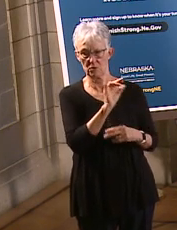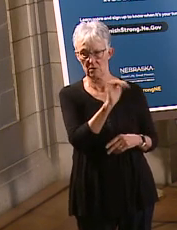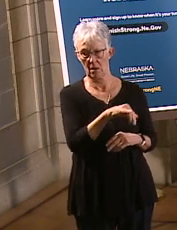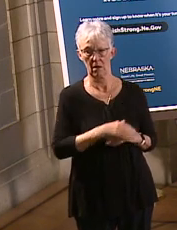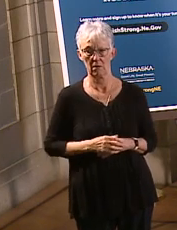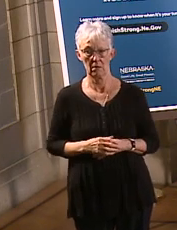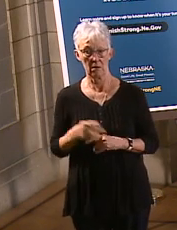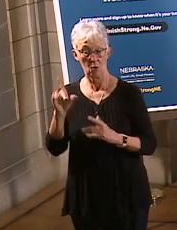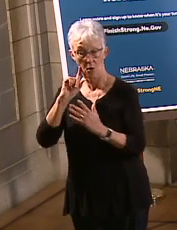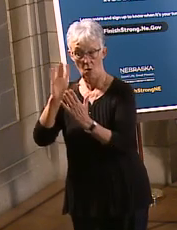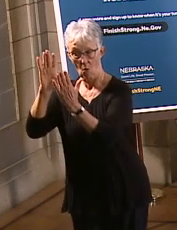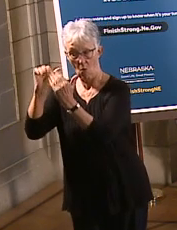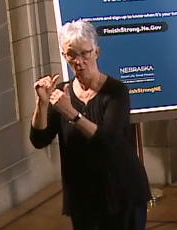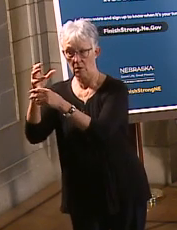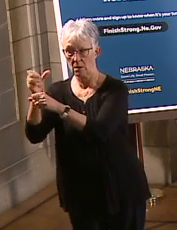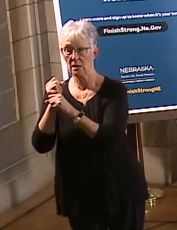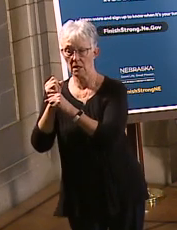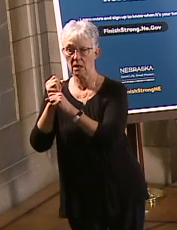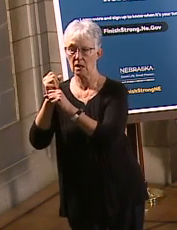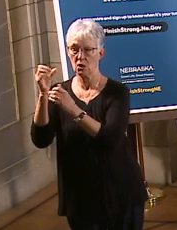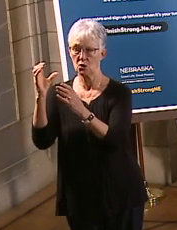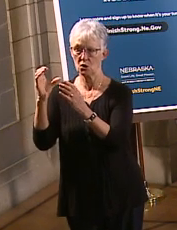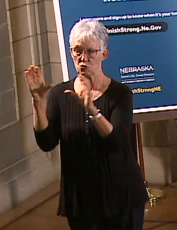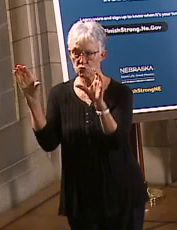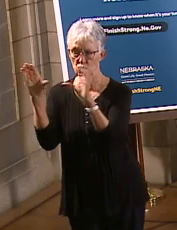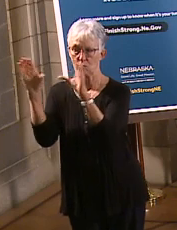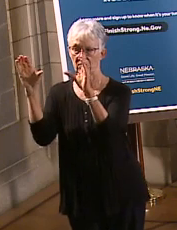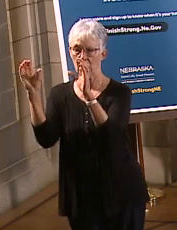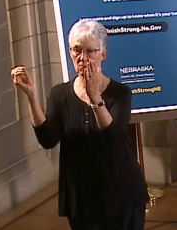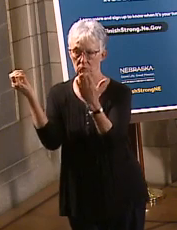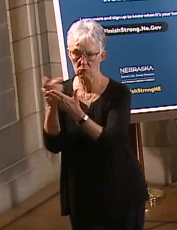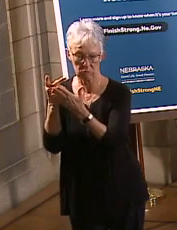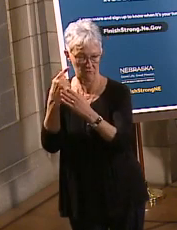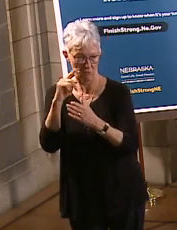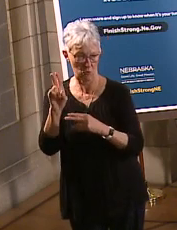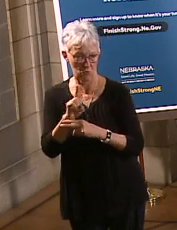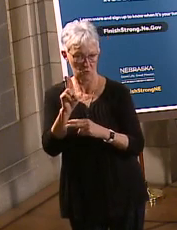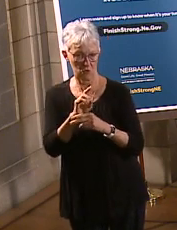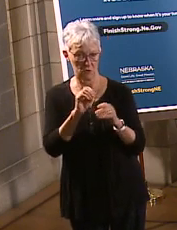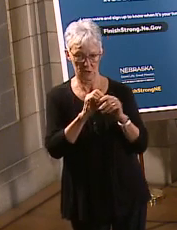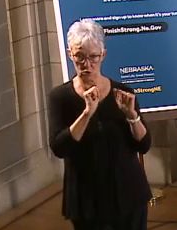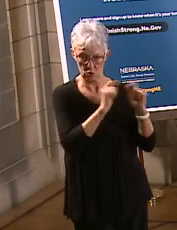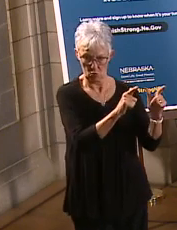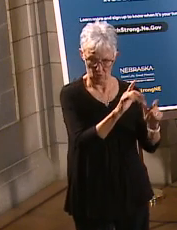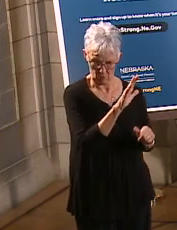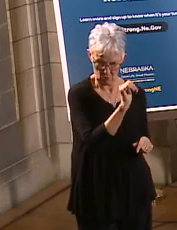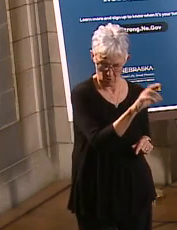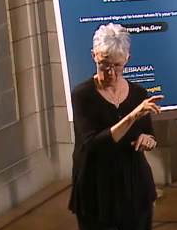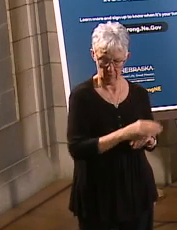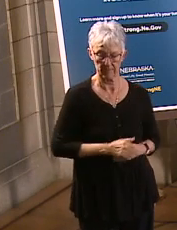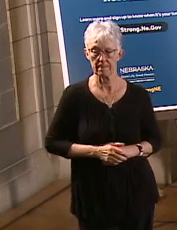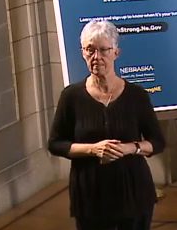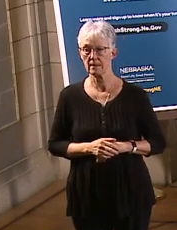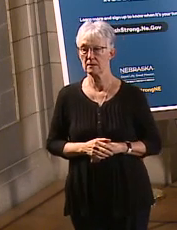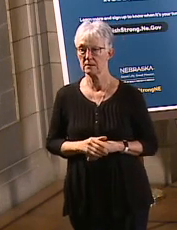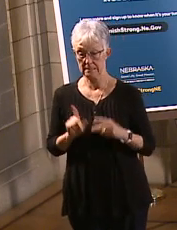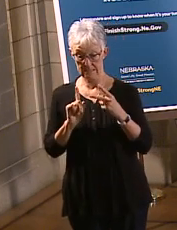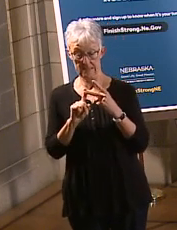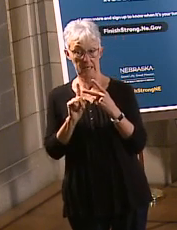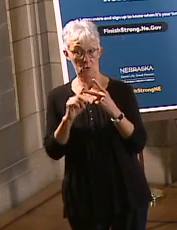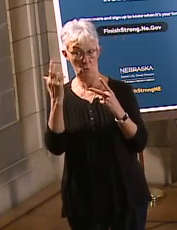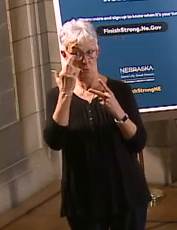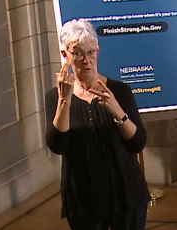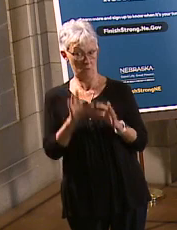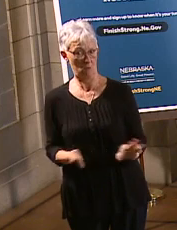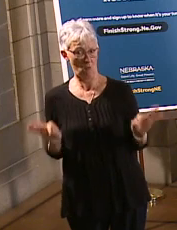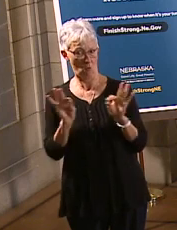blends of ethanol in your regular vehicle. The second reason this is important is because when you use E30 in your vehicles, this tremendously